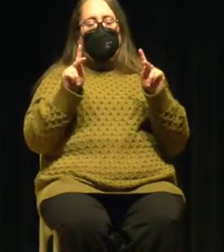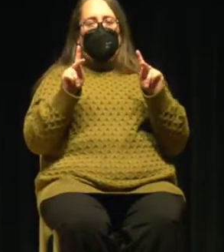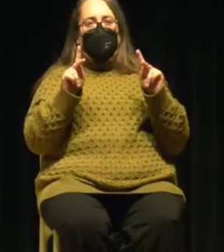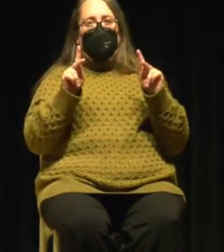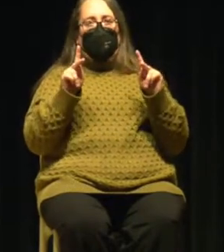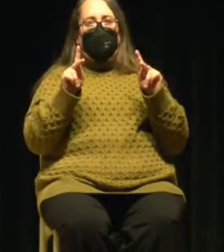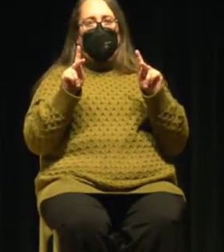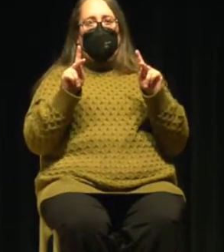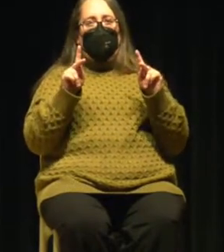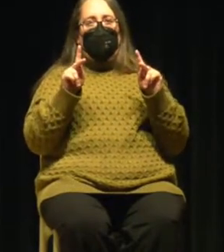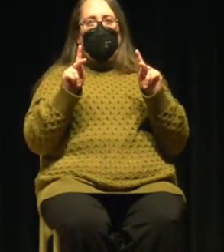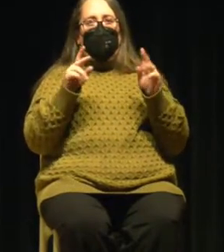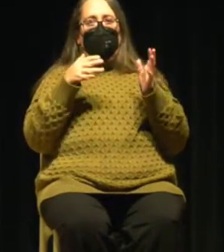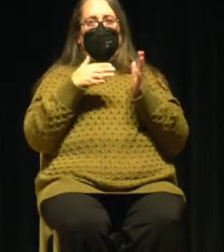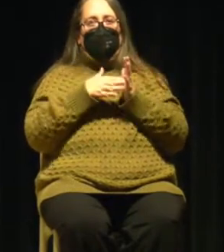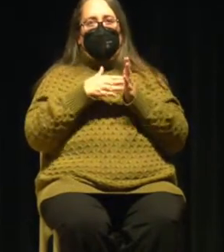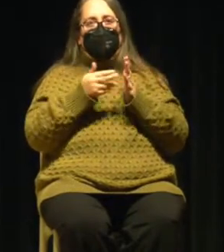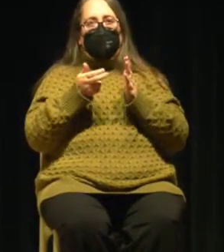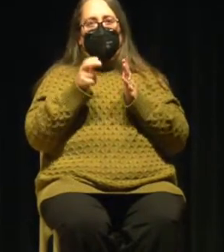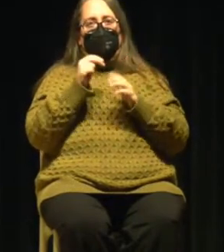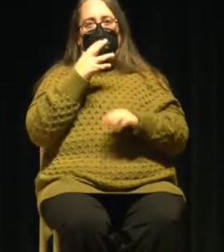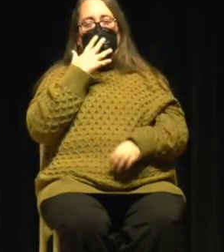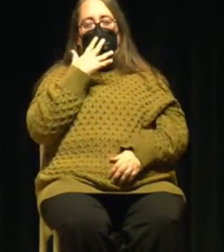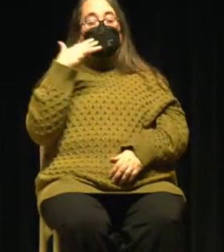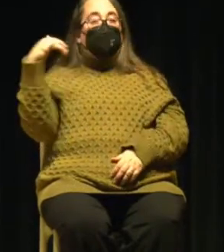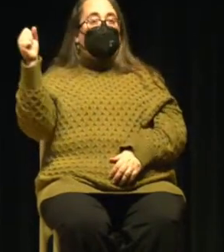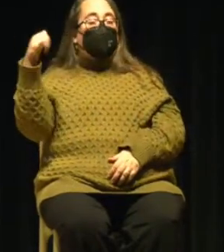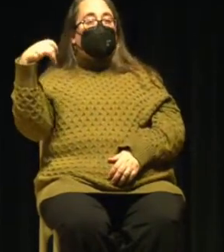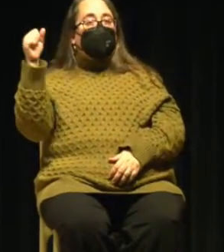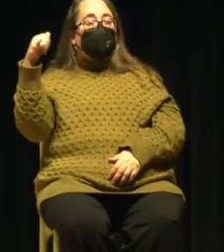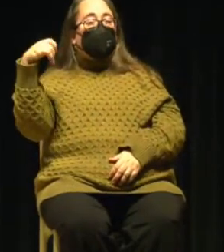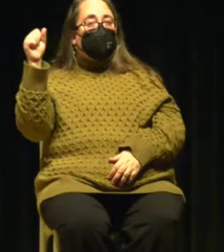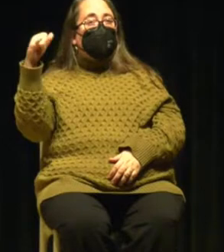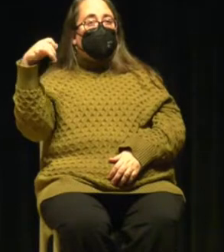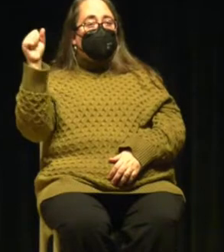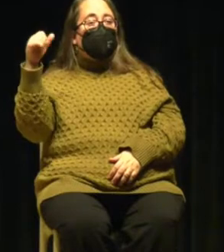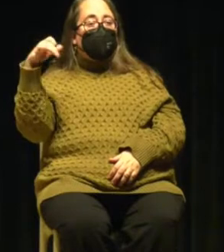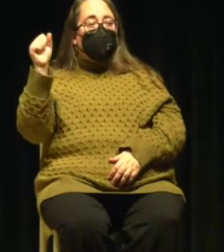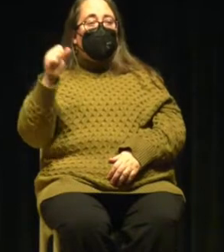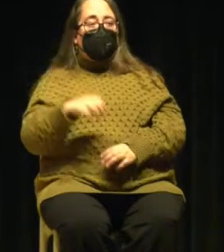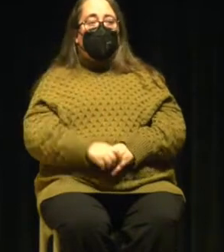who are against their very own colors? Yes, the answer is yes to that question.